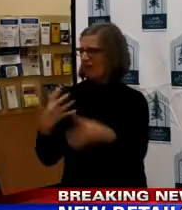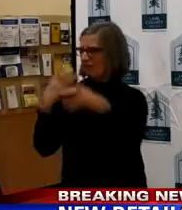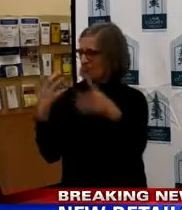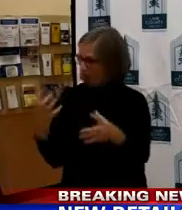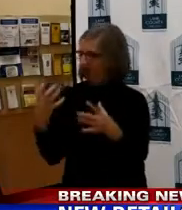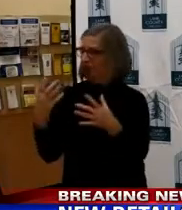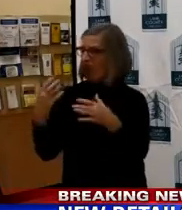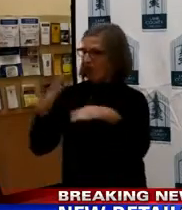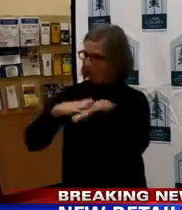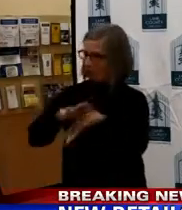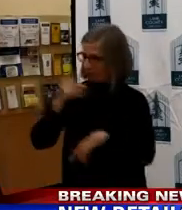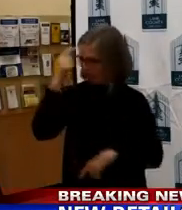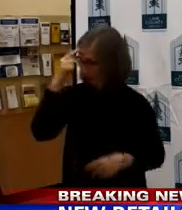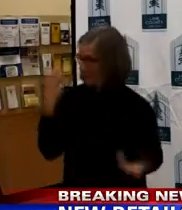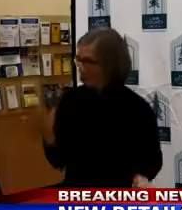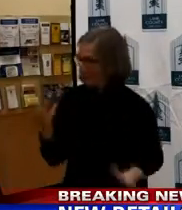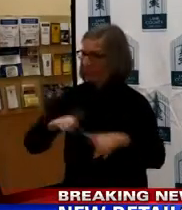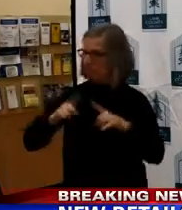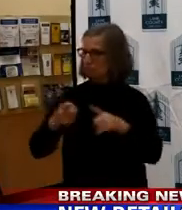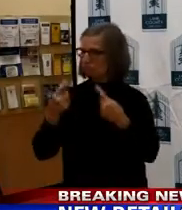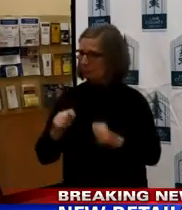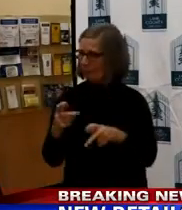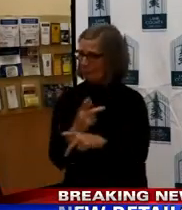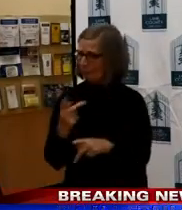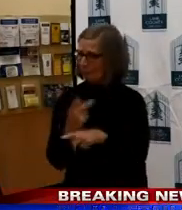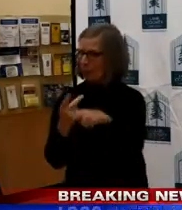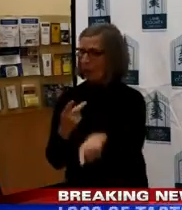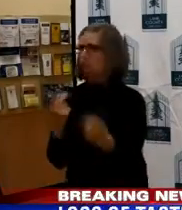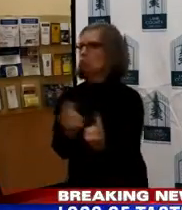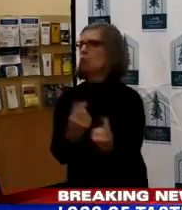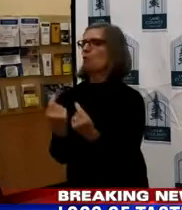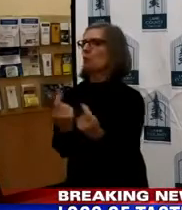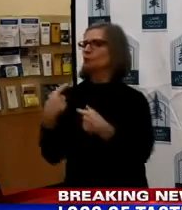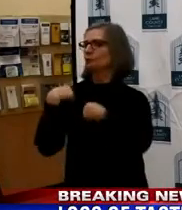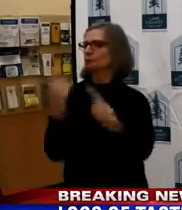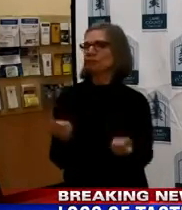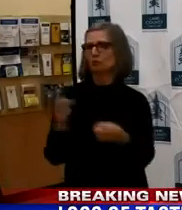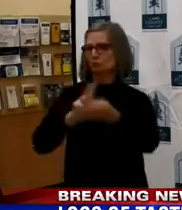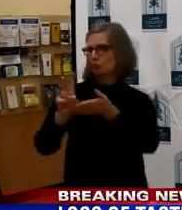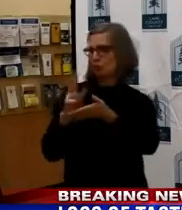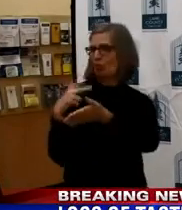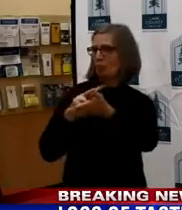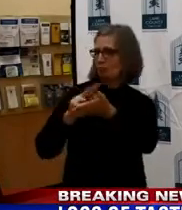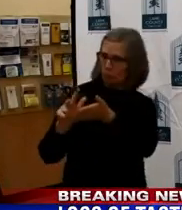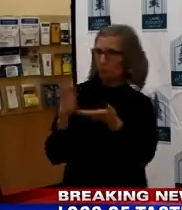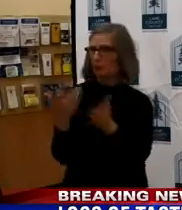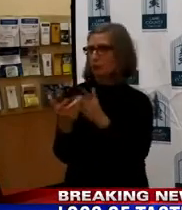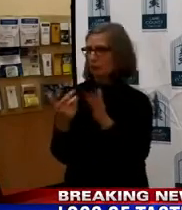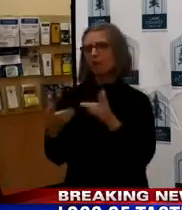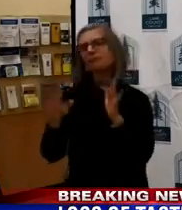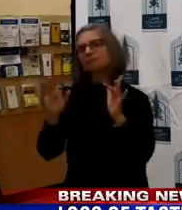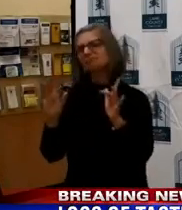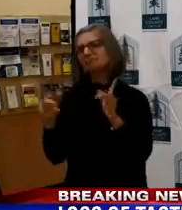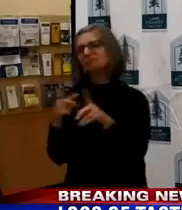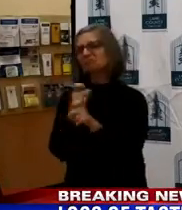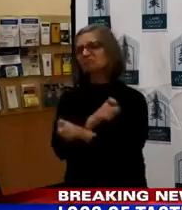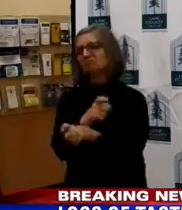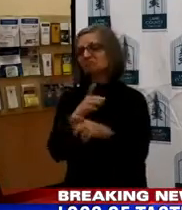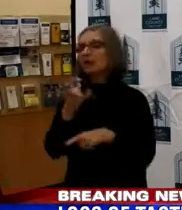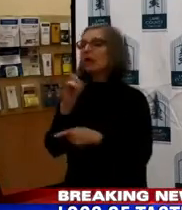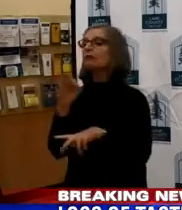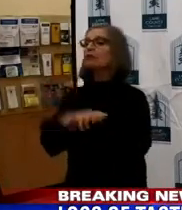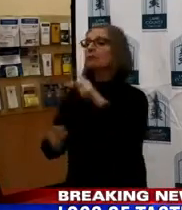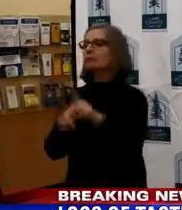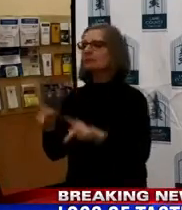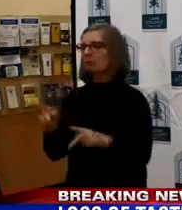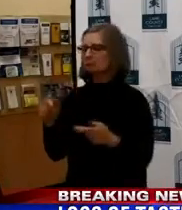2 or 3 weeks can be a complicated process. And so if people are wondering, you know, how is this information really rolling out?